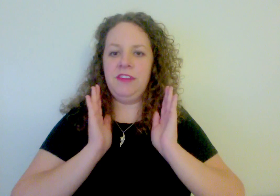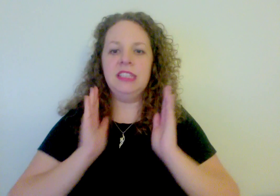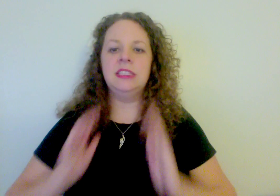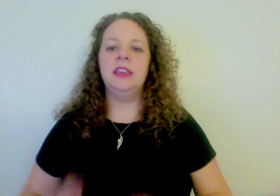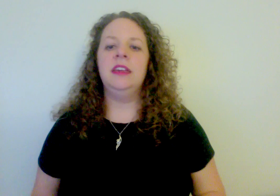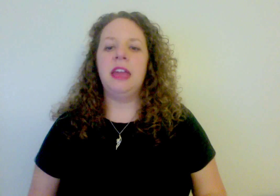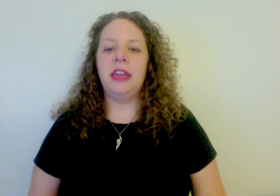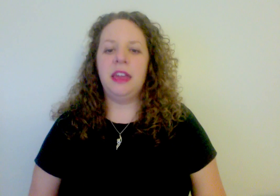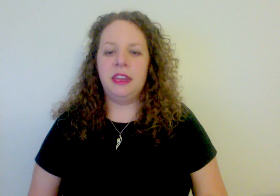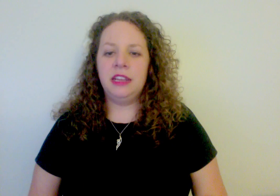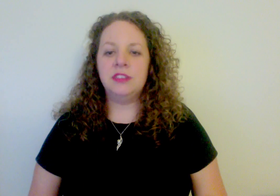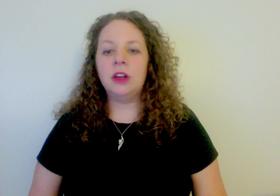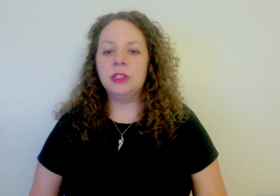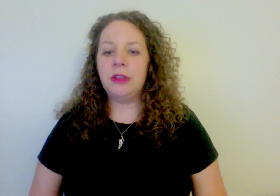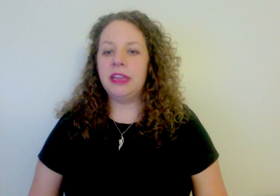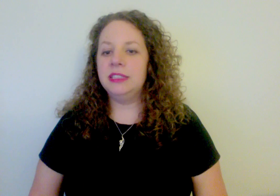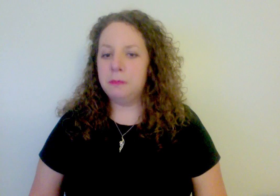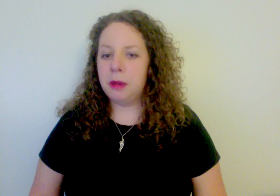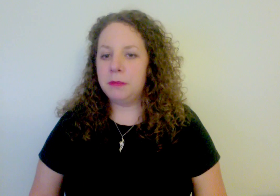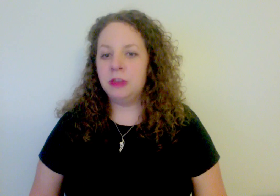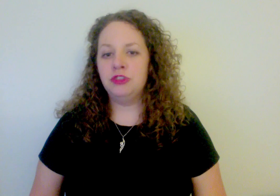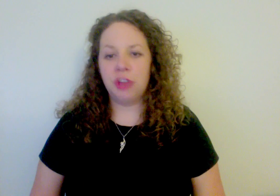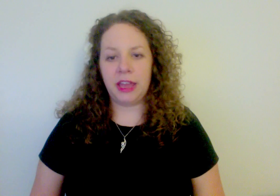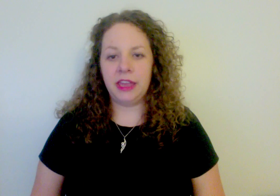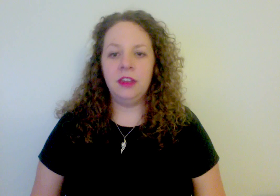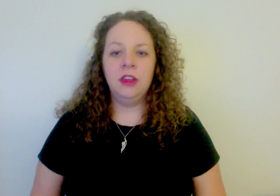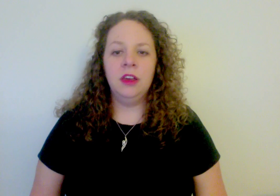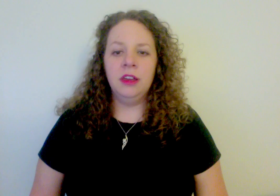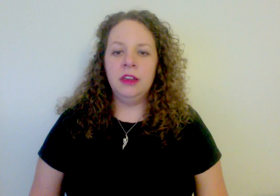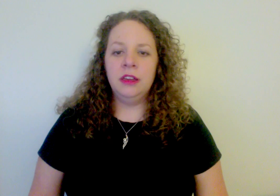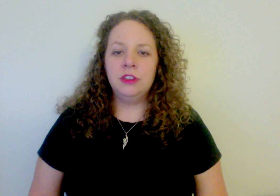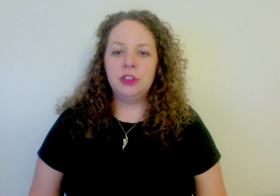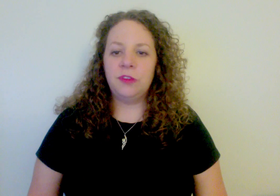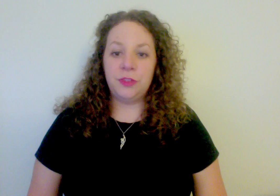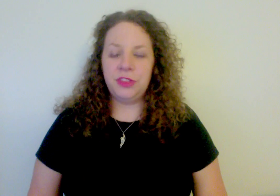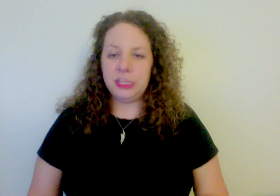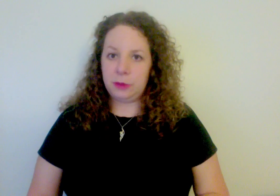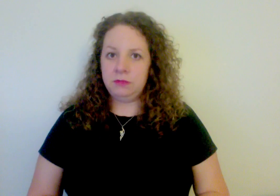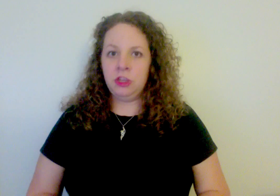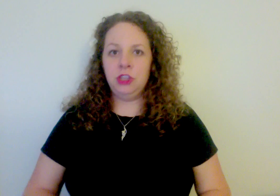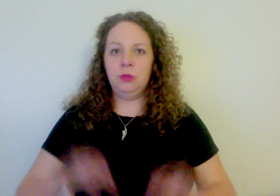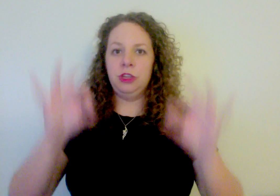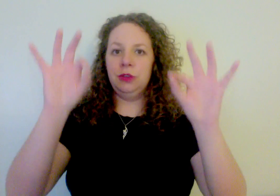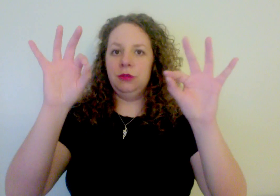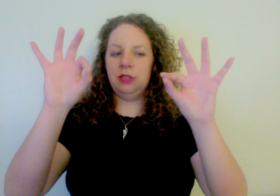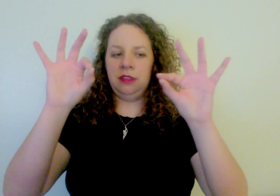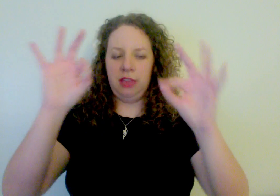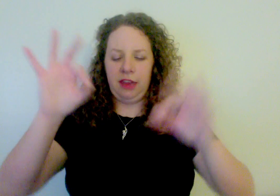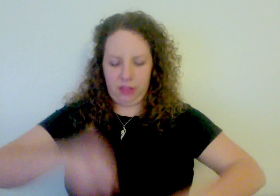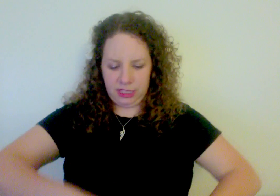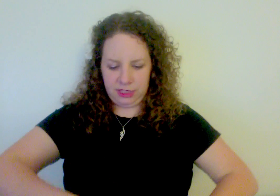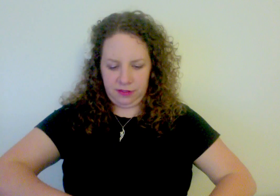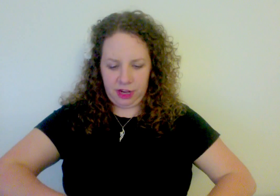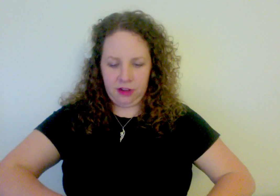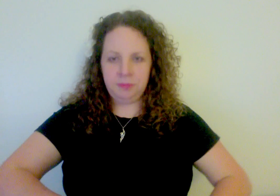face, and it is also a zip-up jacket. So for this one, you will use the F classifier